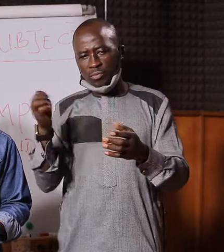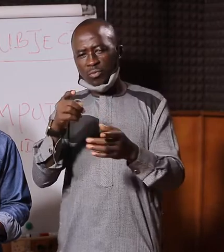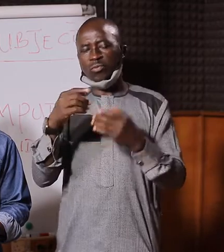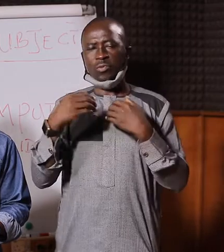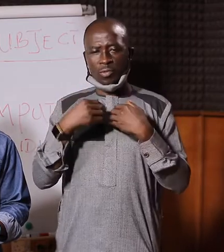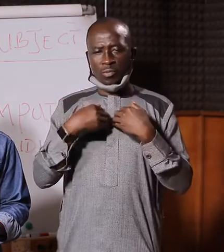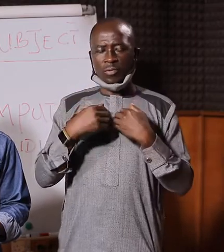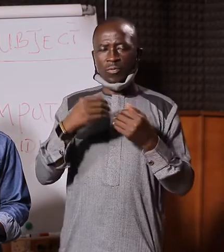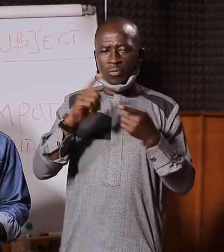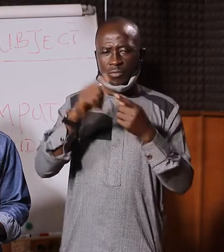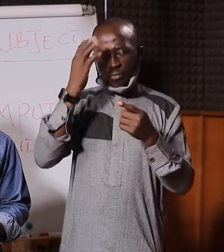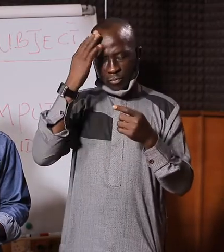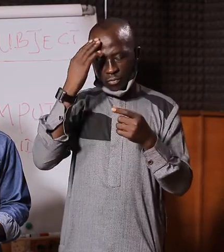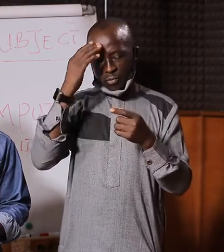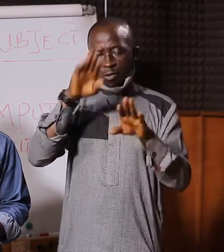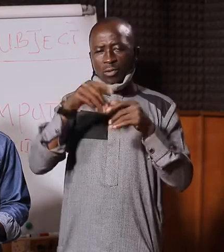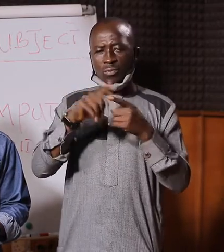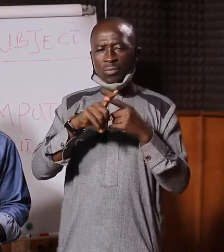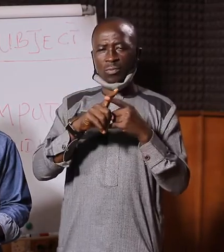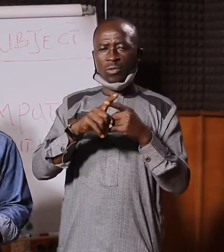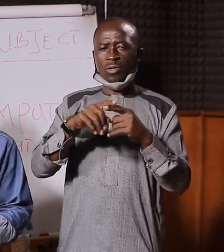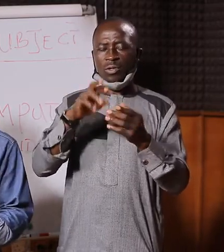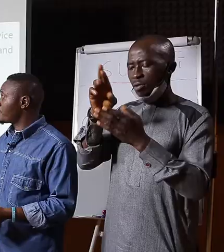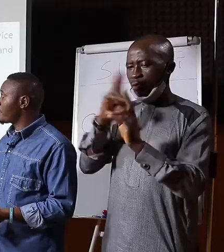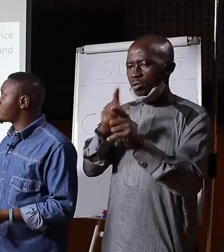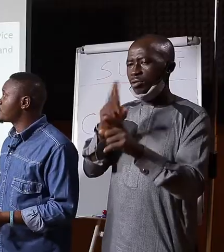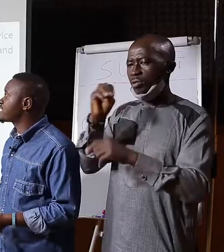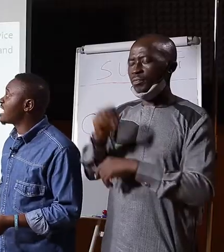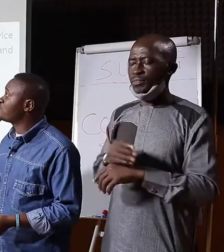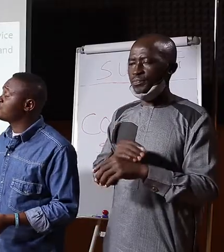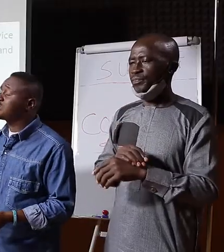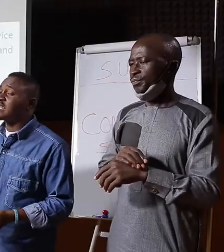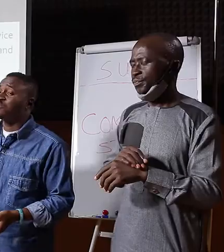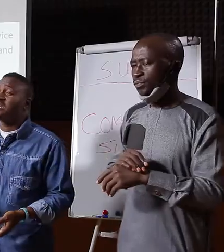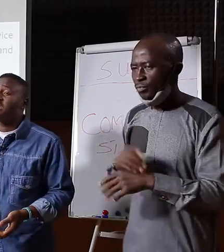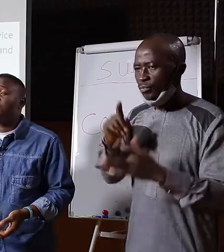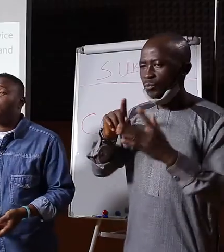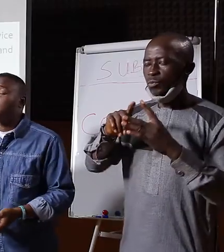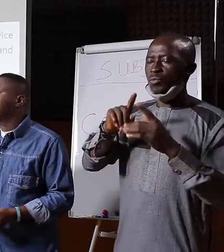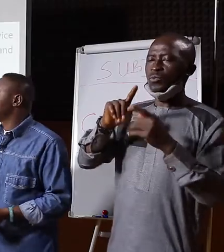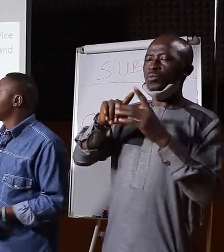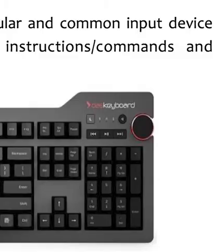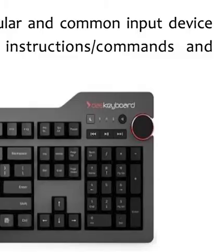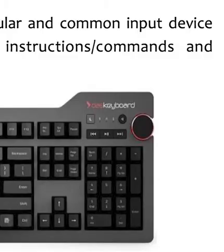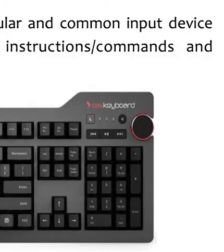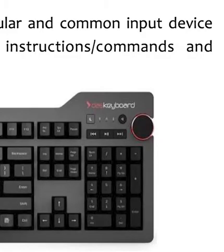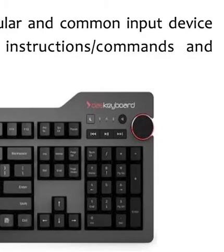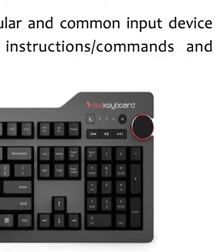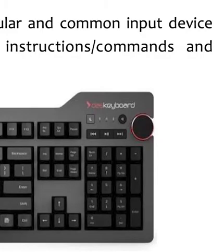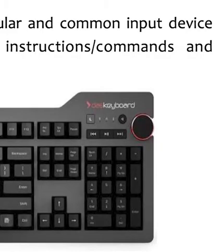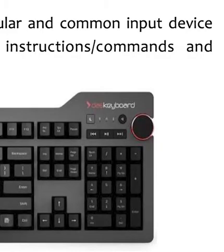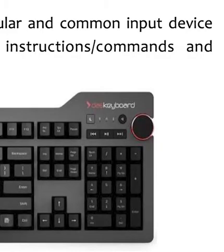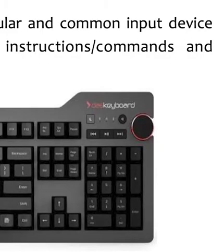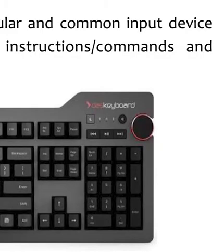solve or to answer such questions correctly. So to start with, we'll start with the keyboard. The keyboard